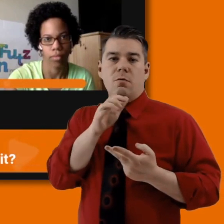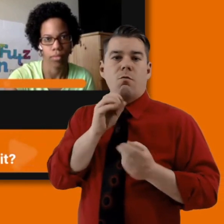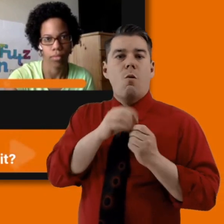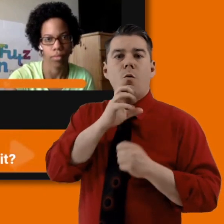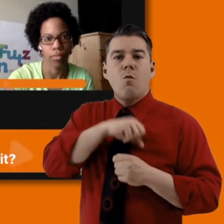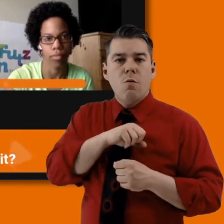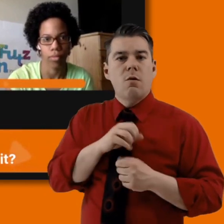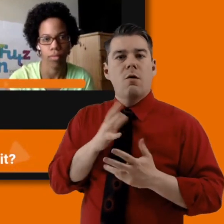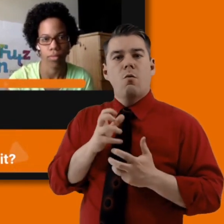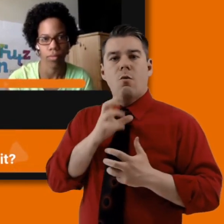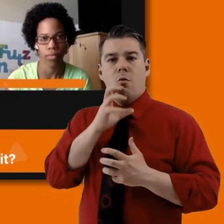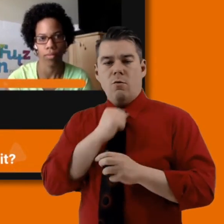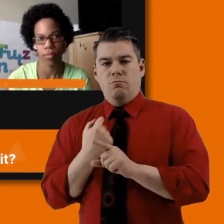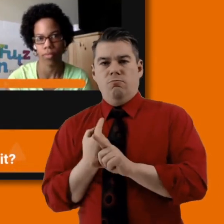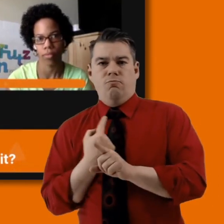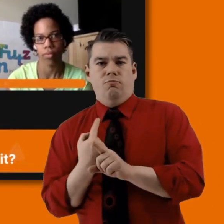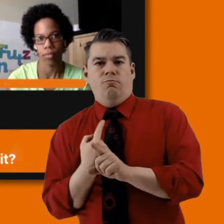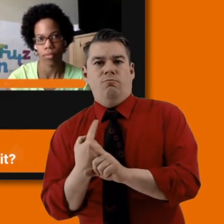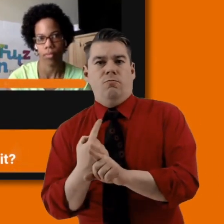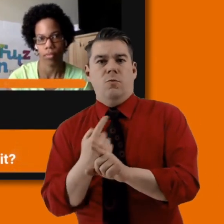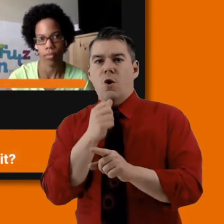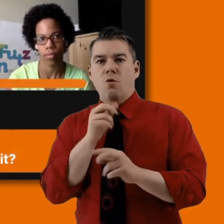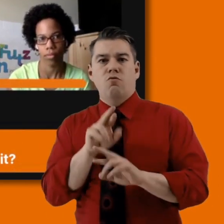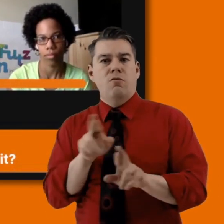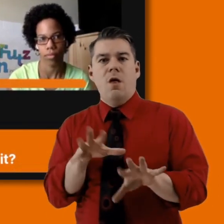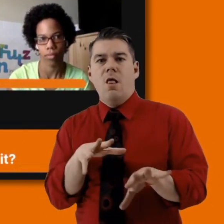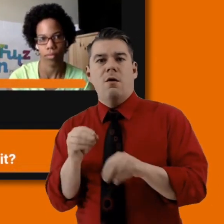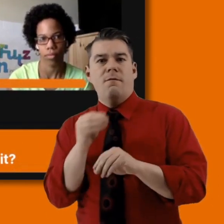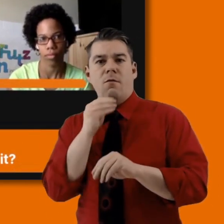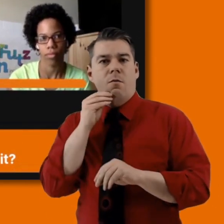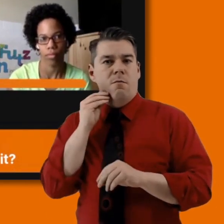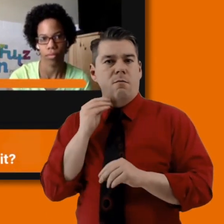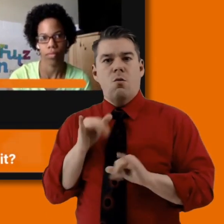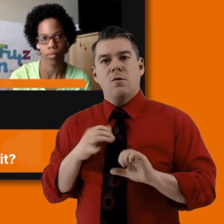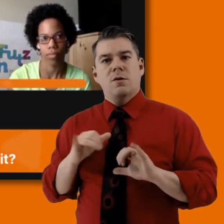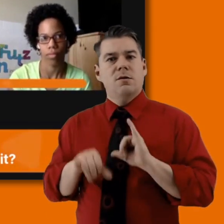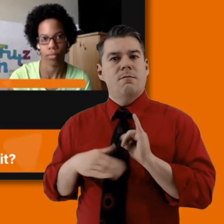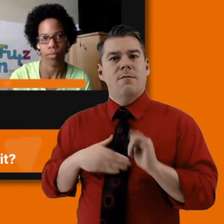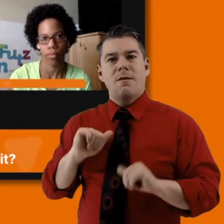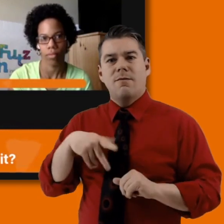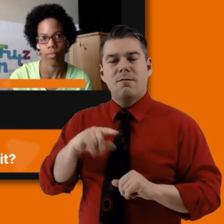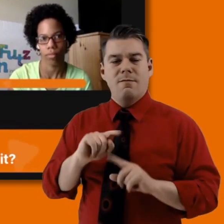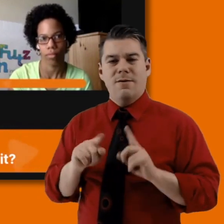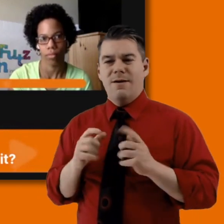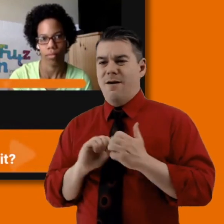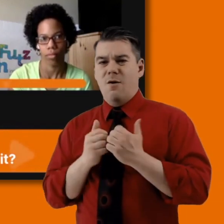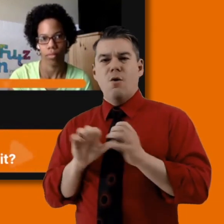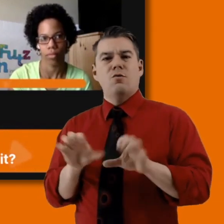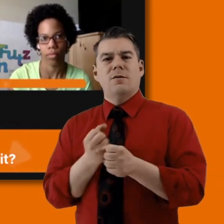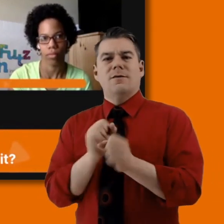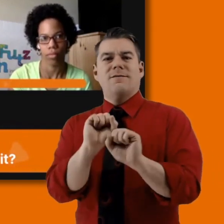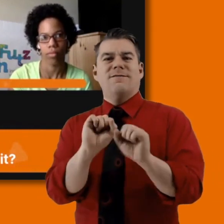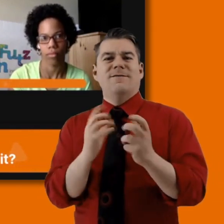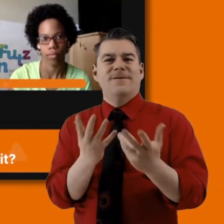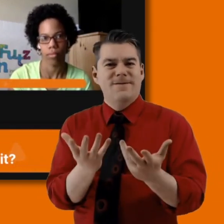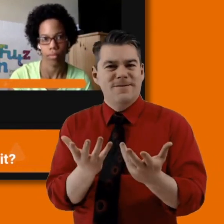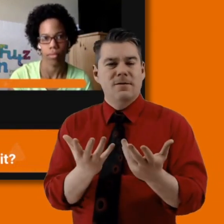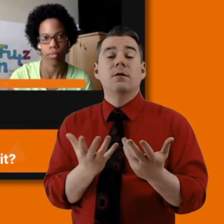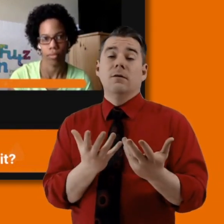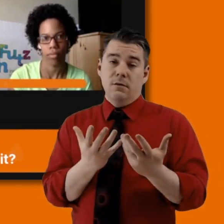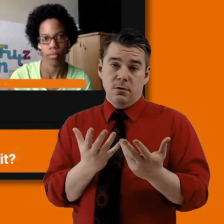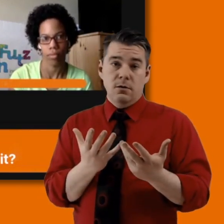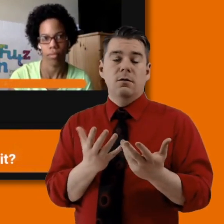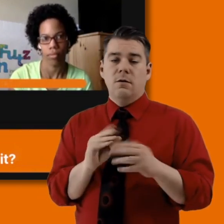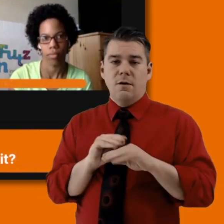wants to age in place, you know, you're not ready to leave your home, you want to live in your apartment, but how can you do it safely? So it really, it